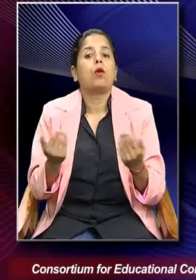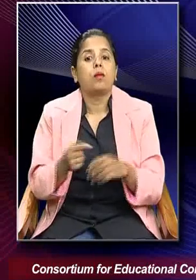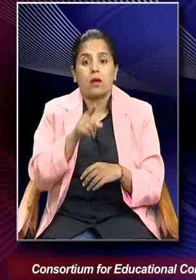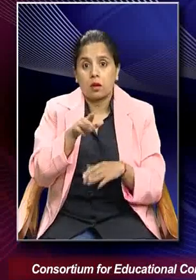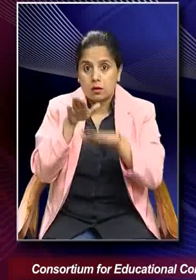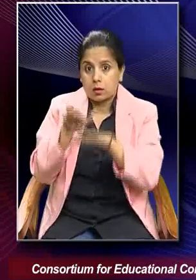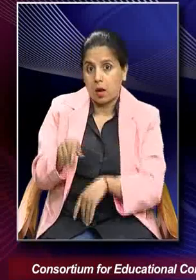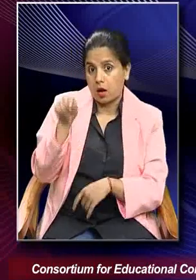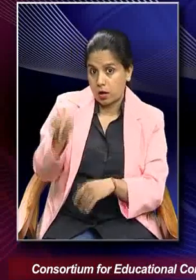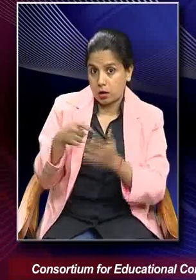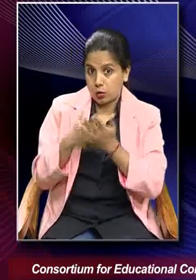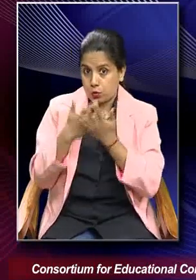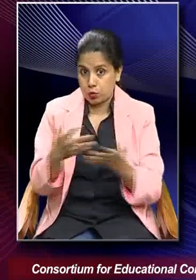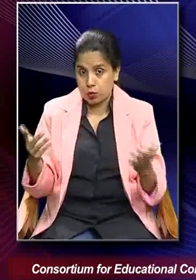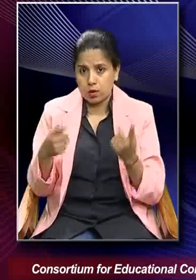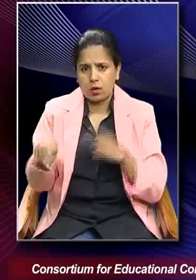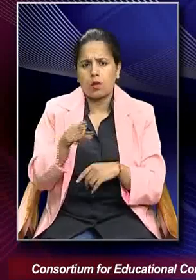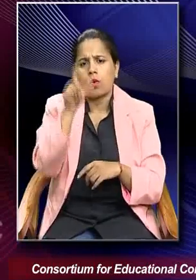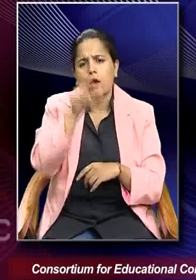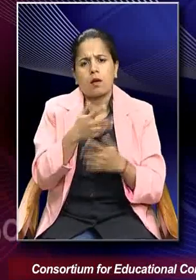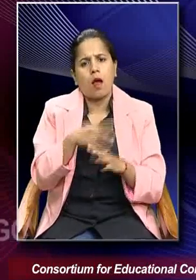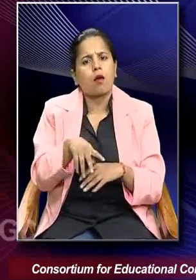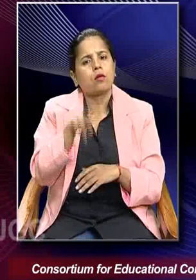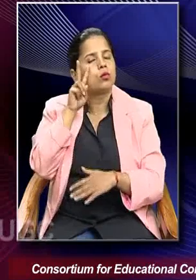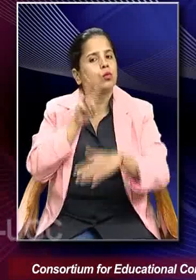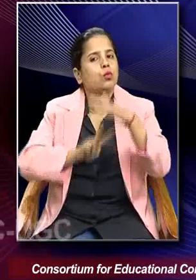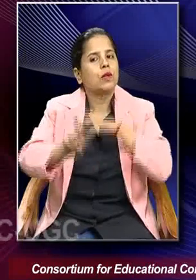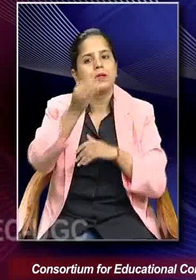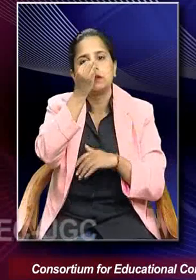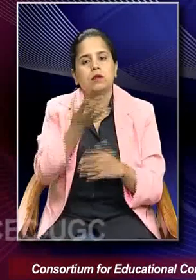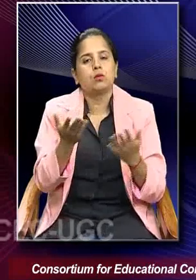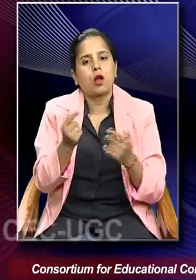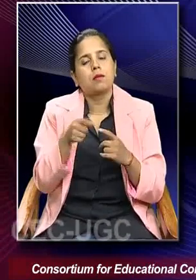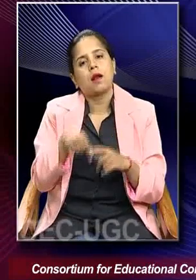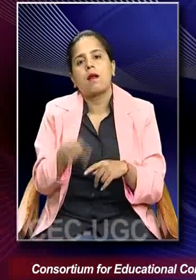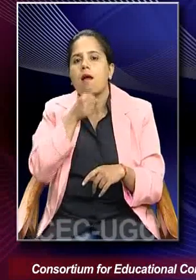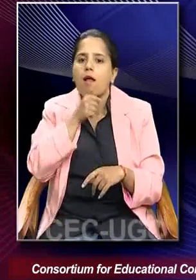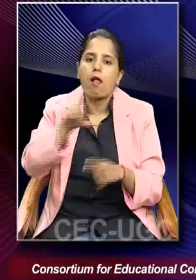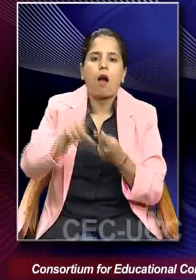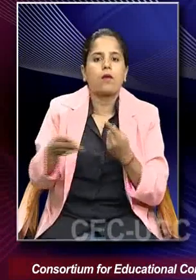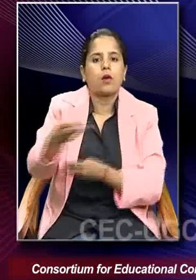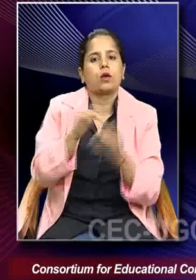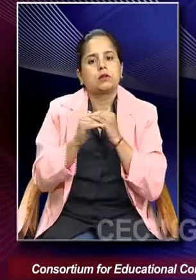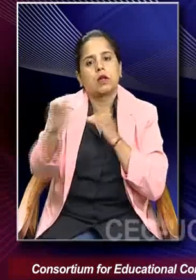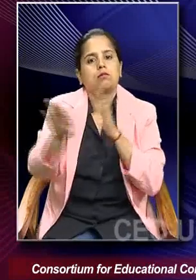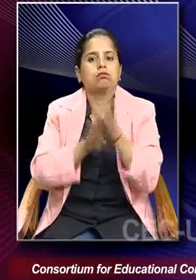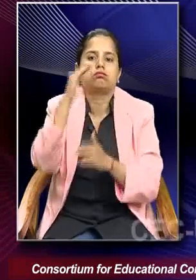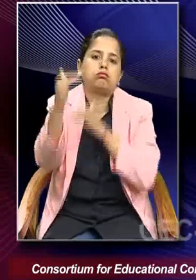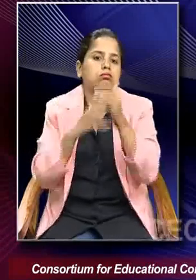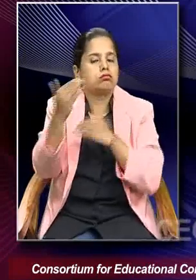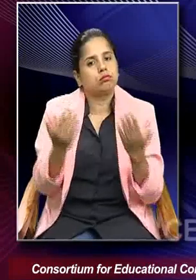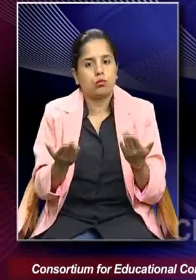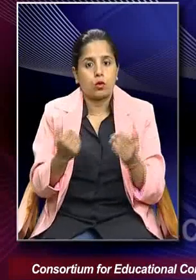those resources, one can easily visualize a permanent economy and a sustainable growth.